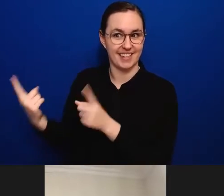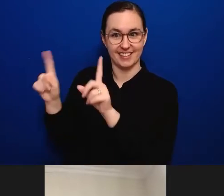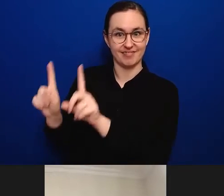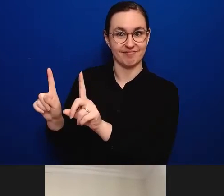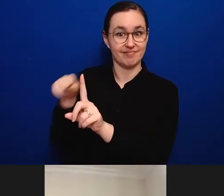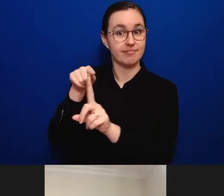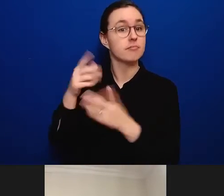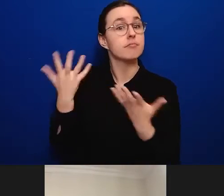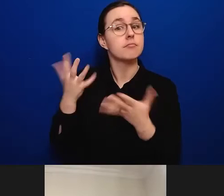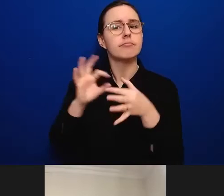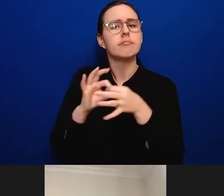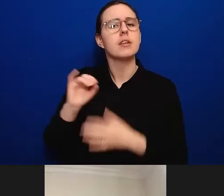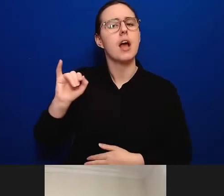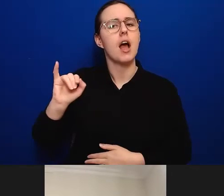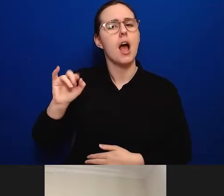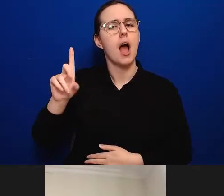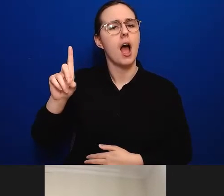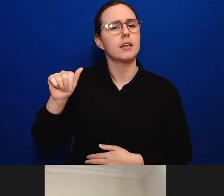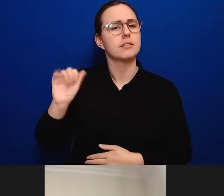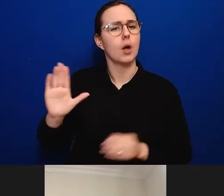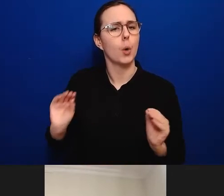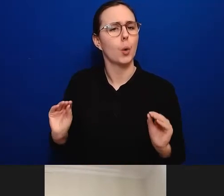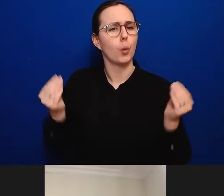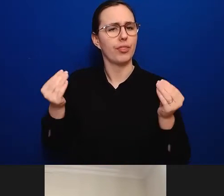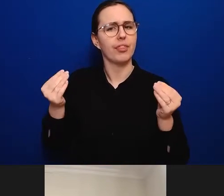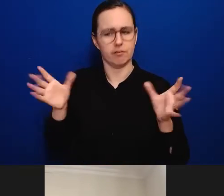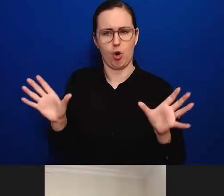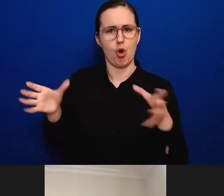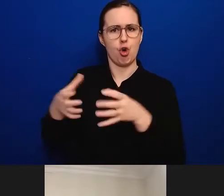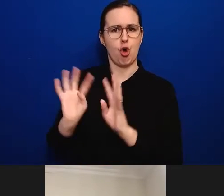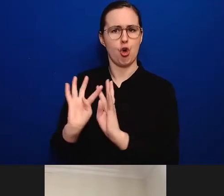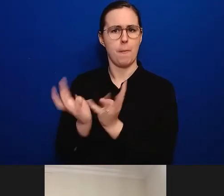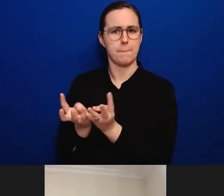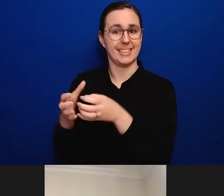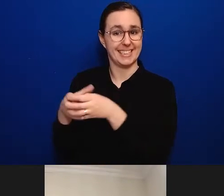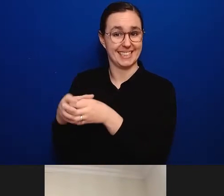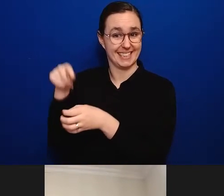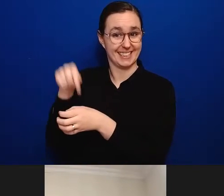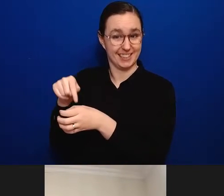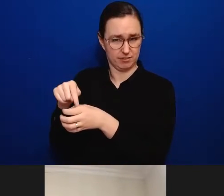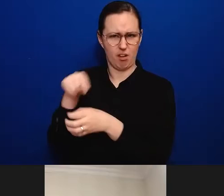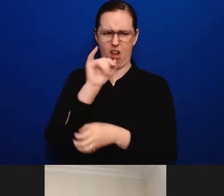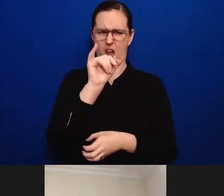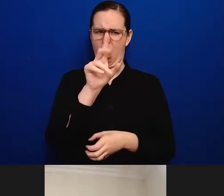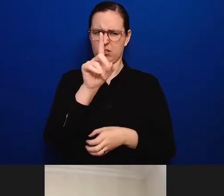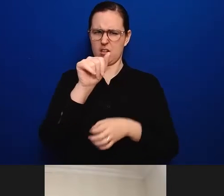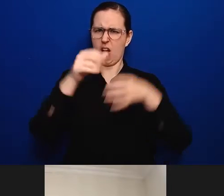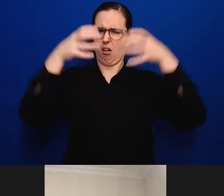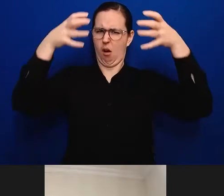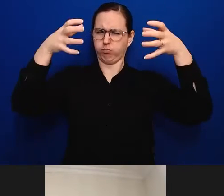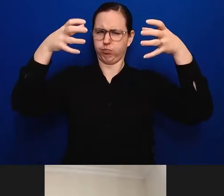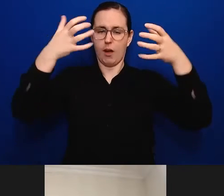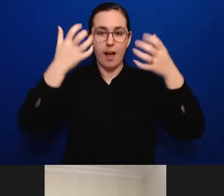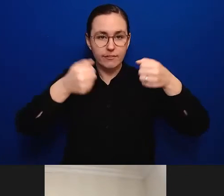Actually, IDA is, as you may know, is an umbrella organizations of persons with disabilities. So as Jose explained, we